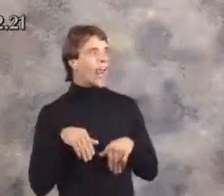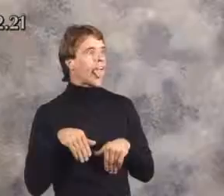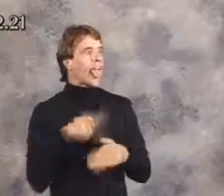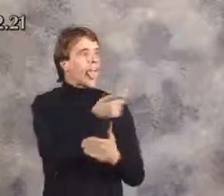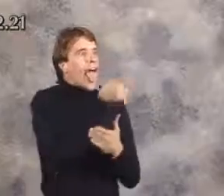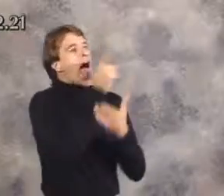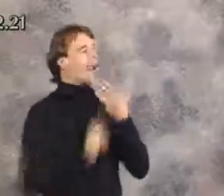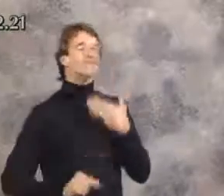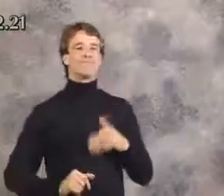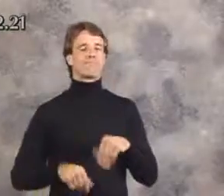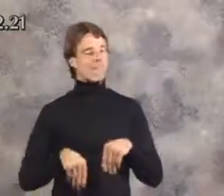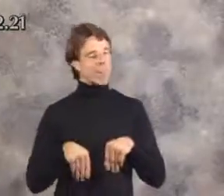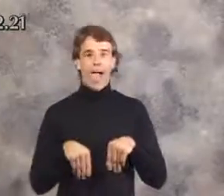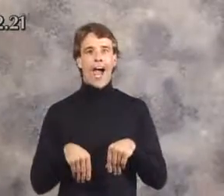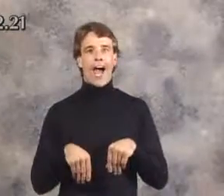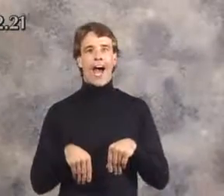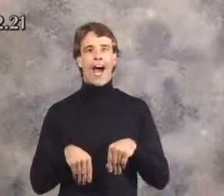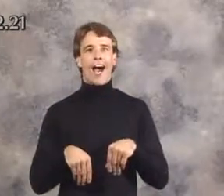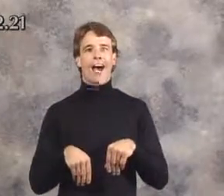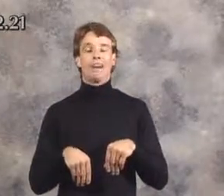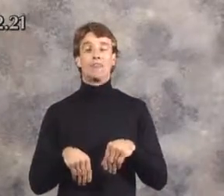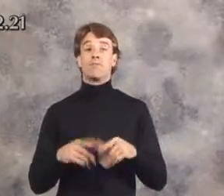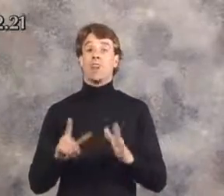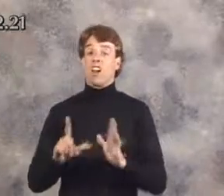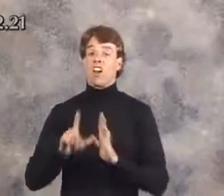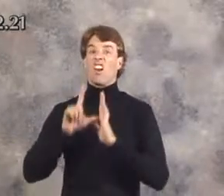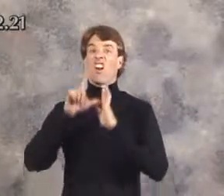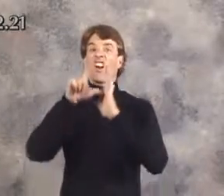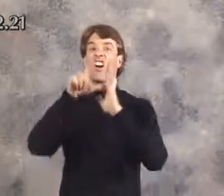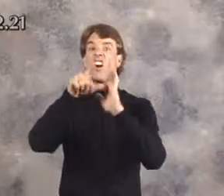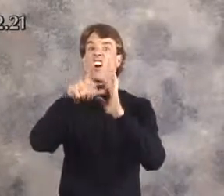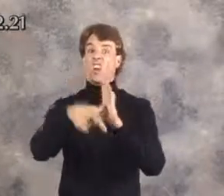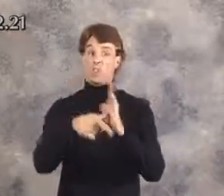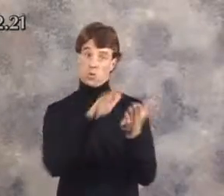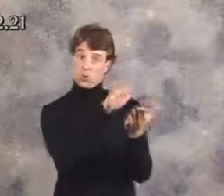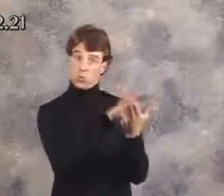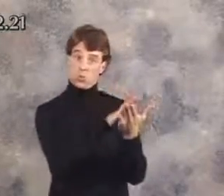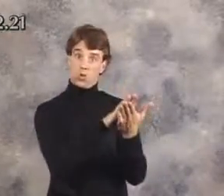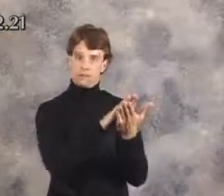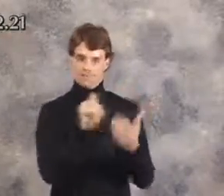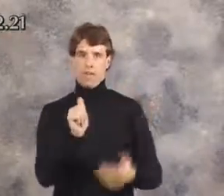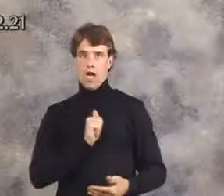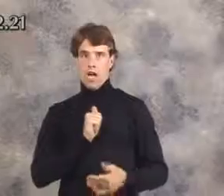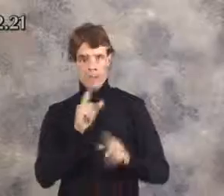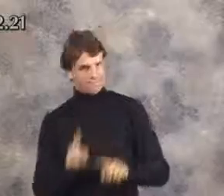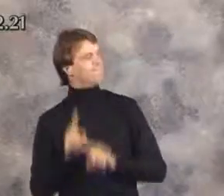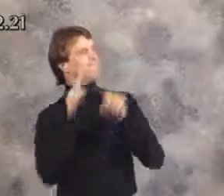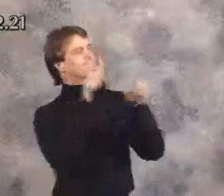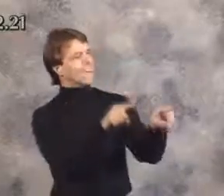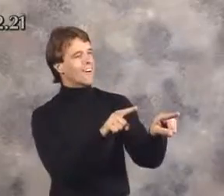and the dog happily ate it all. Later on, when Anna was in school,